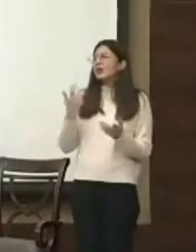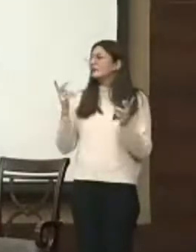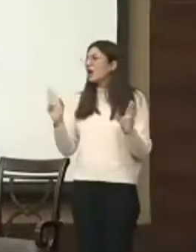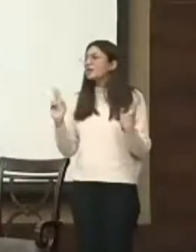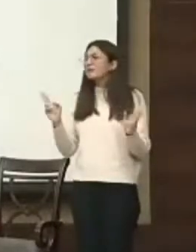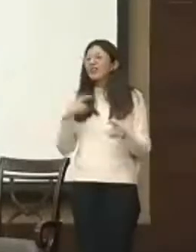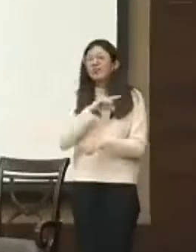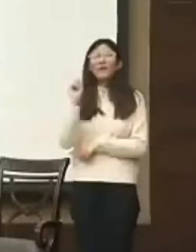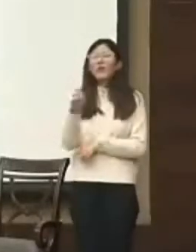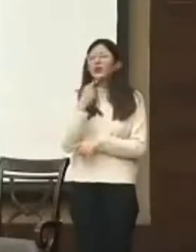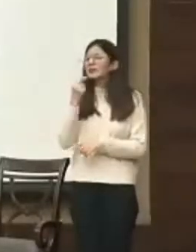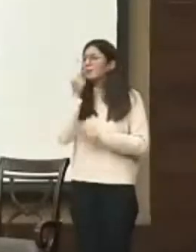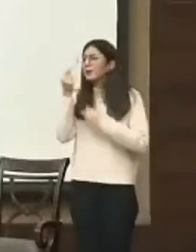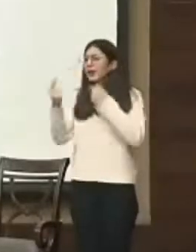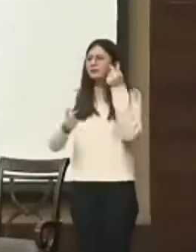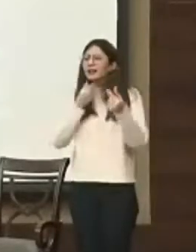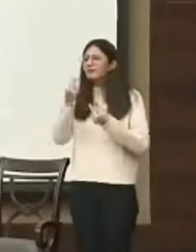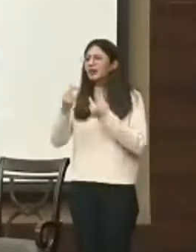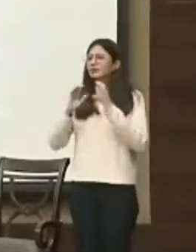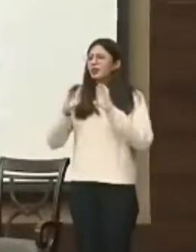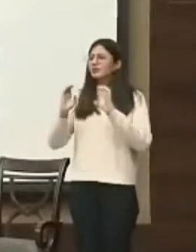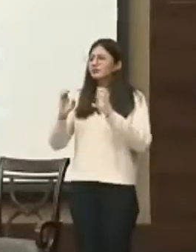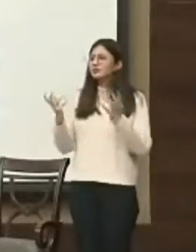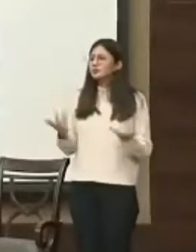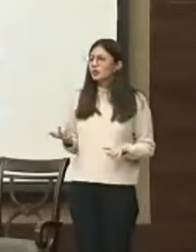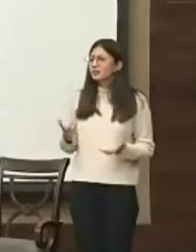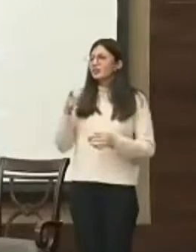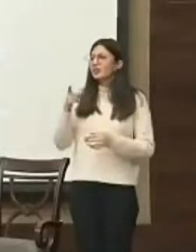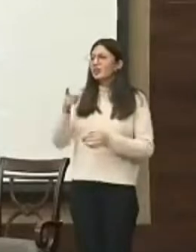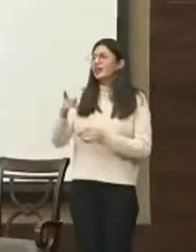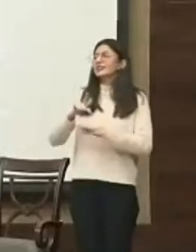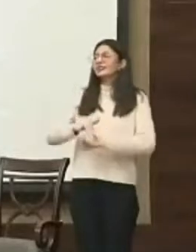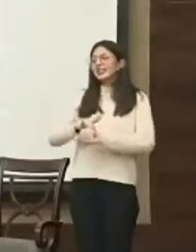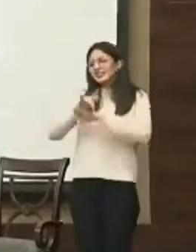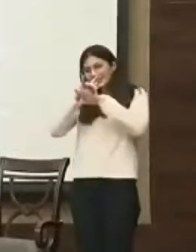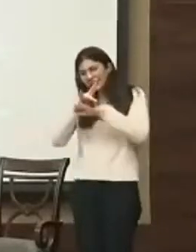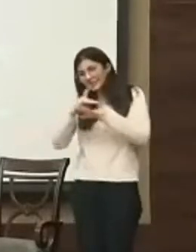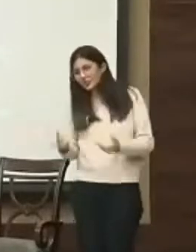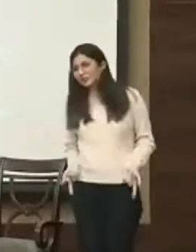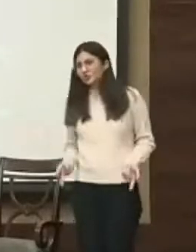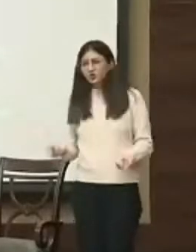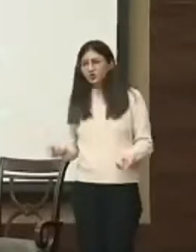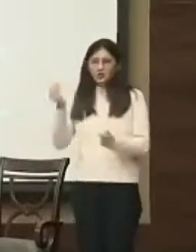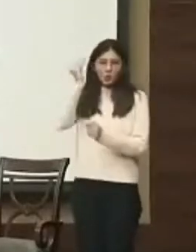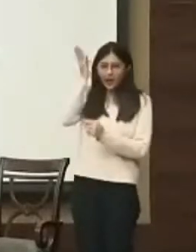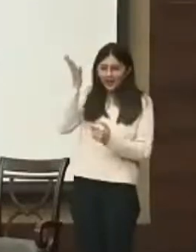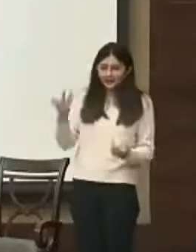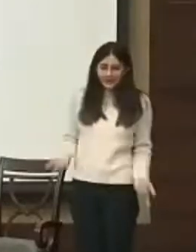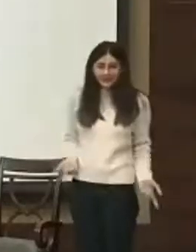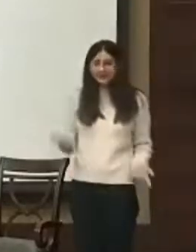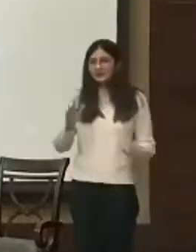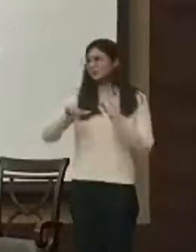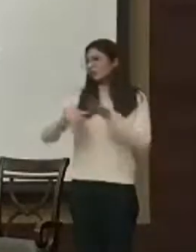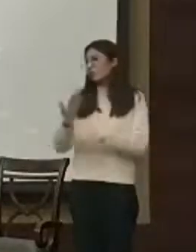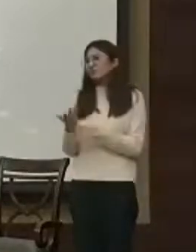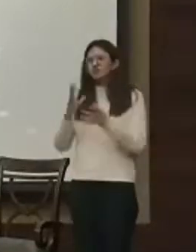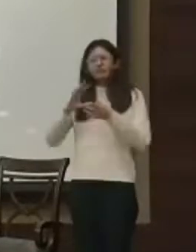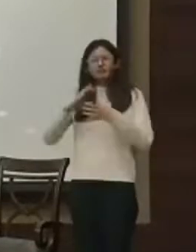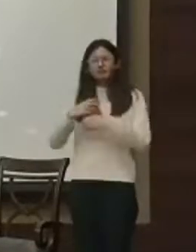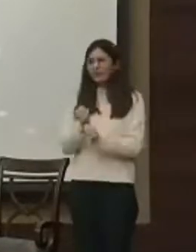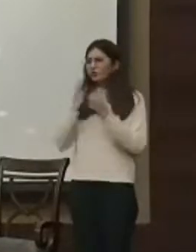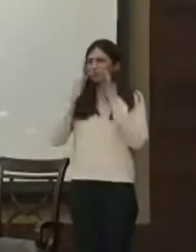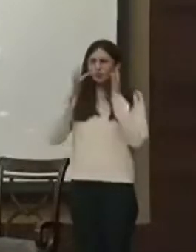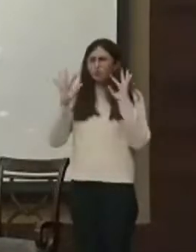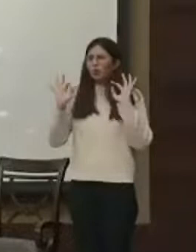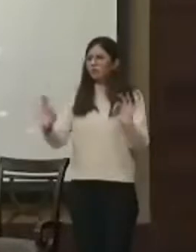we hear in these kinds of conversations about training, sensitization, and making sure that